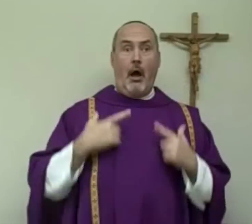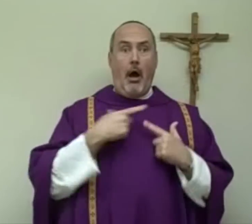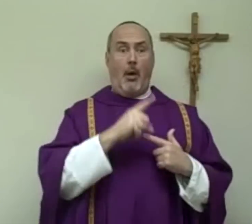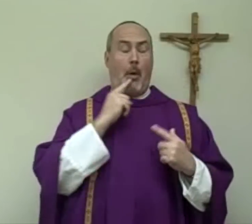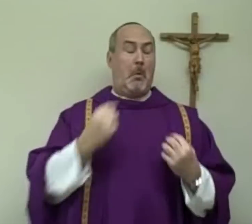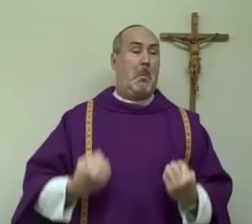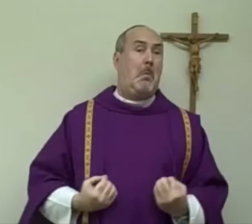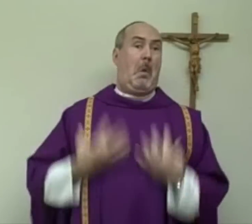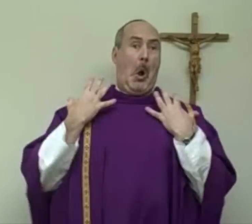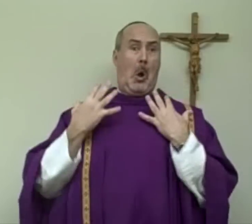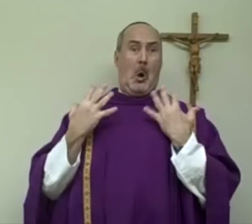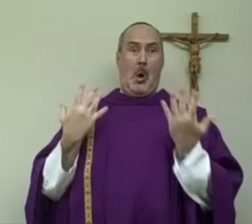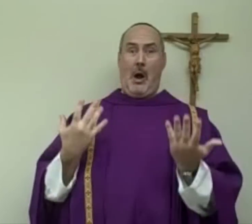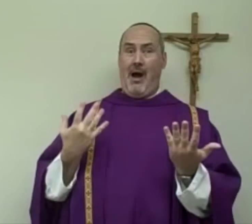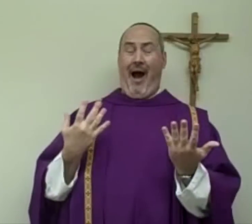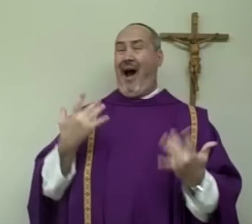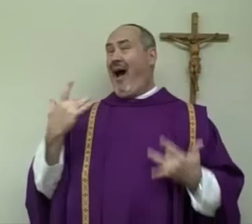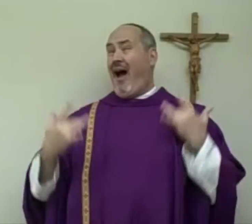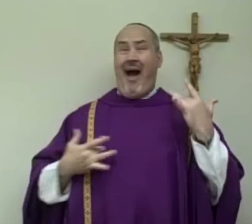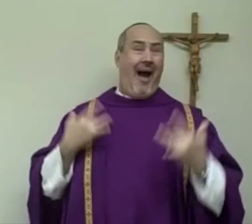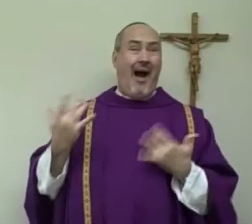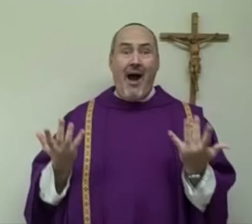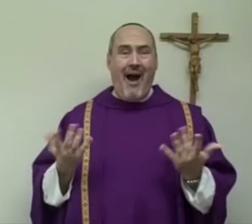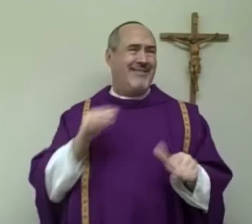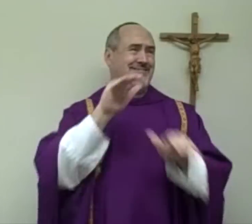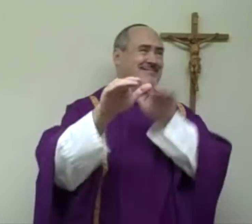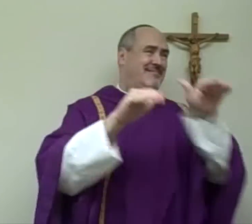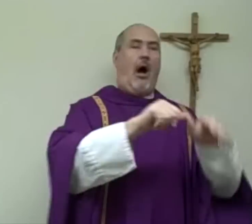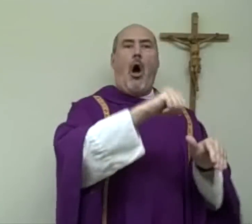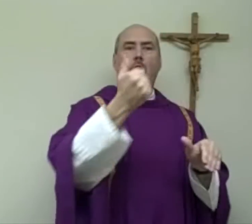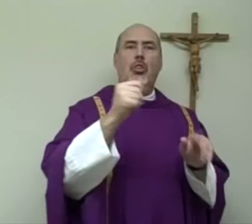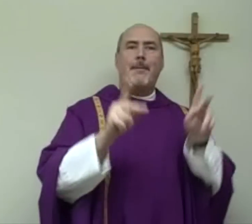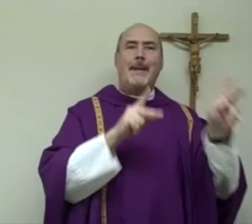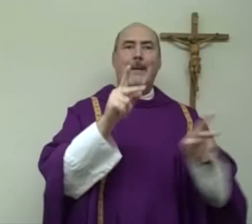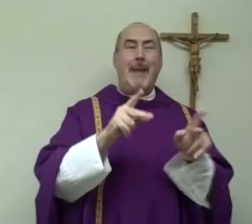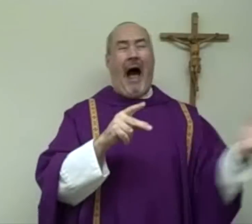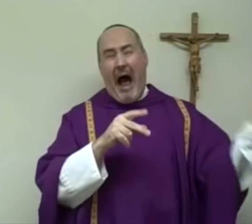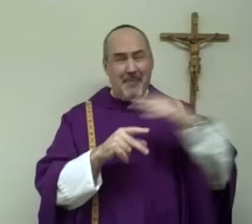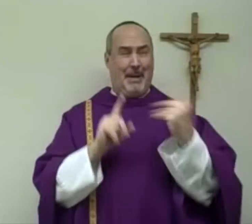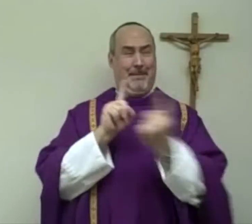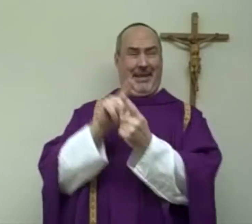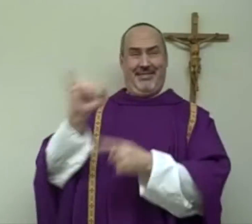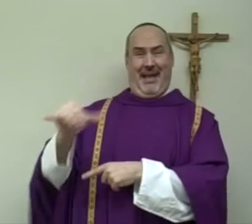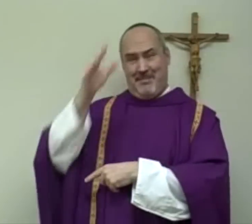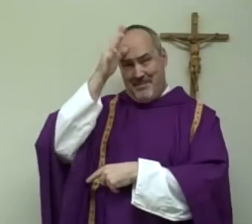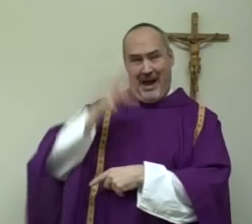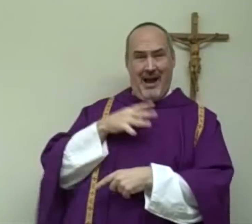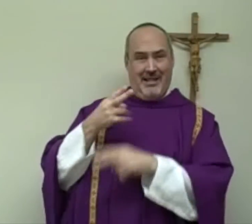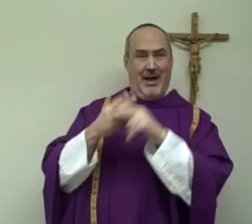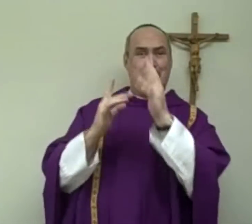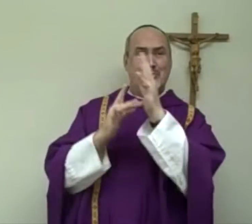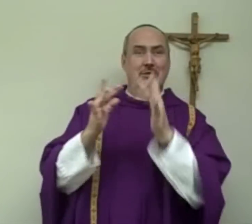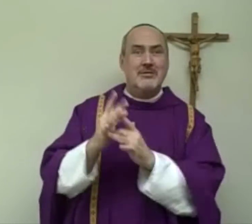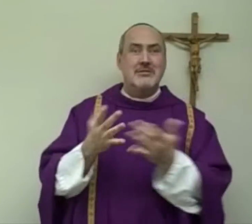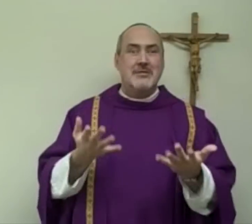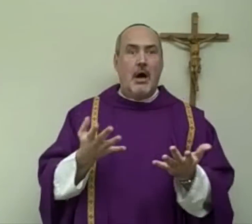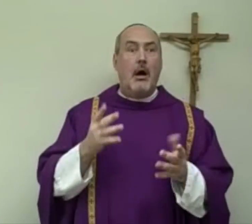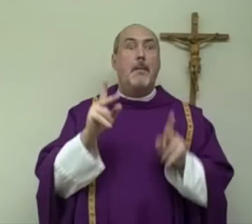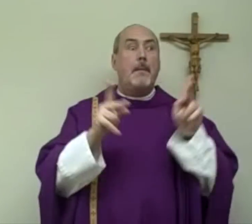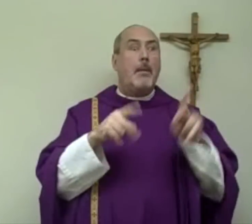him that changed her entire life. And she was so inspired by it that she summoned everyone she could to come